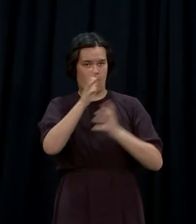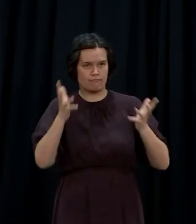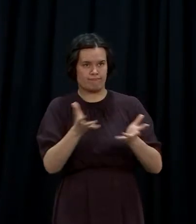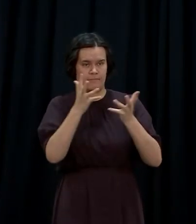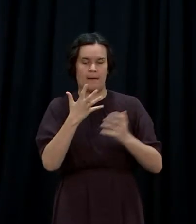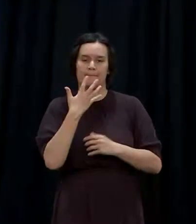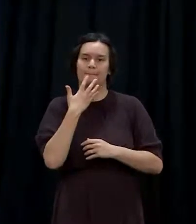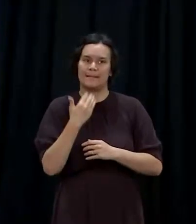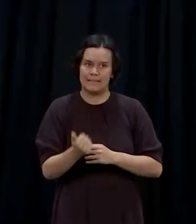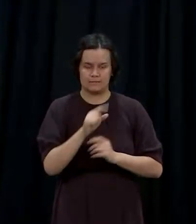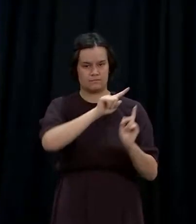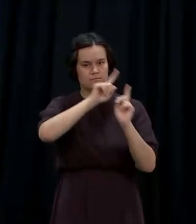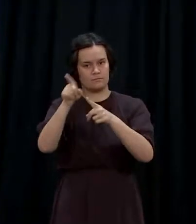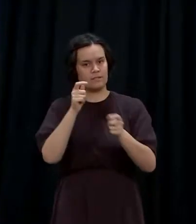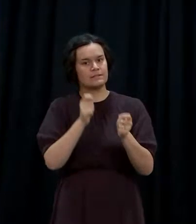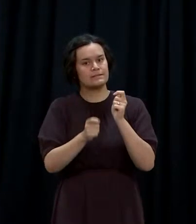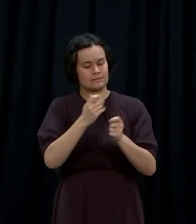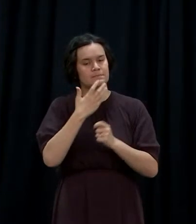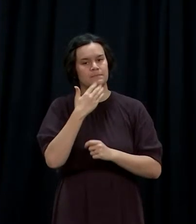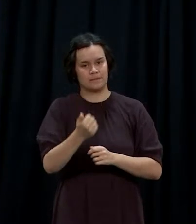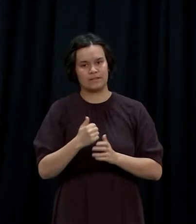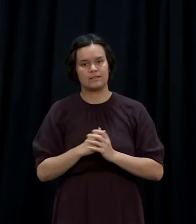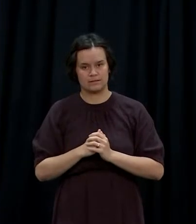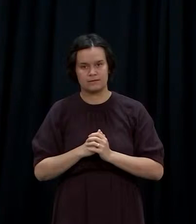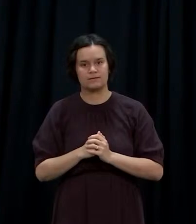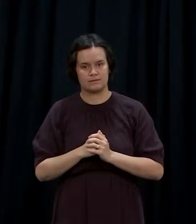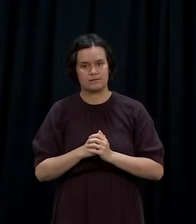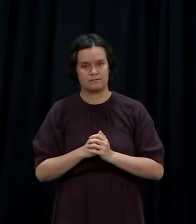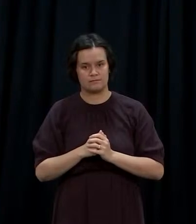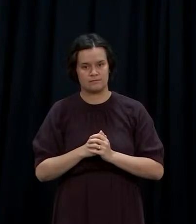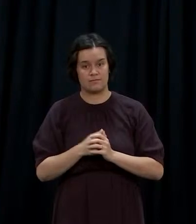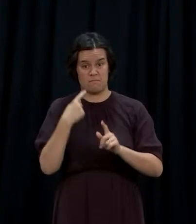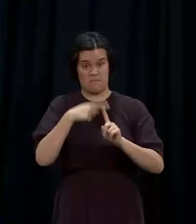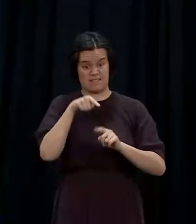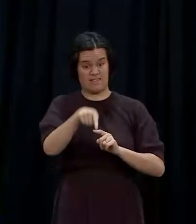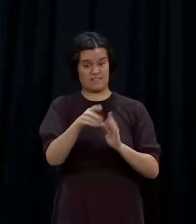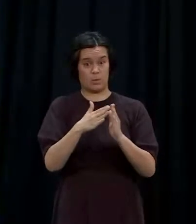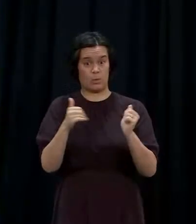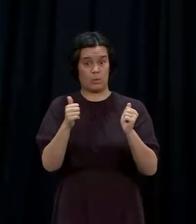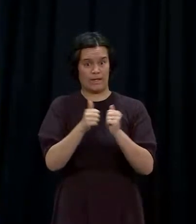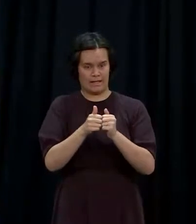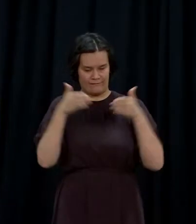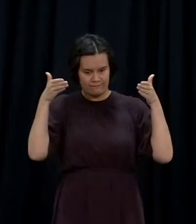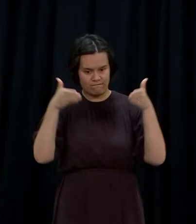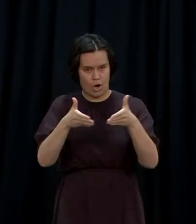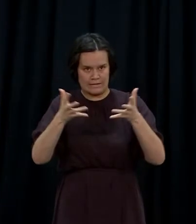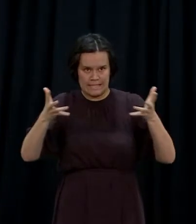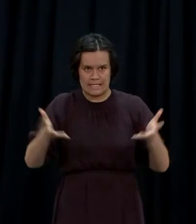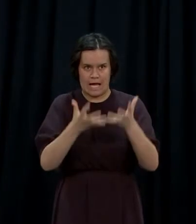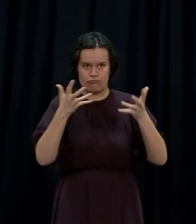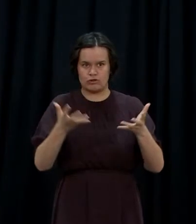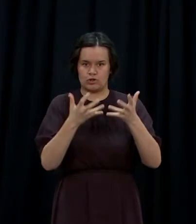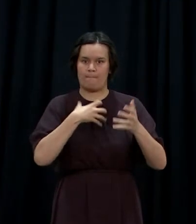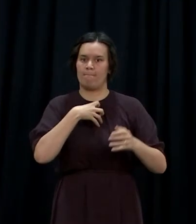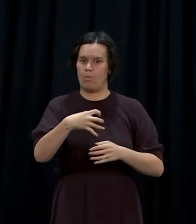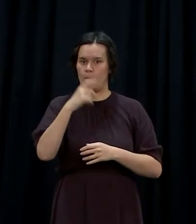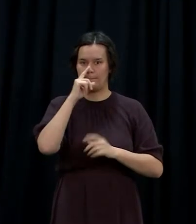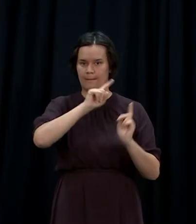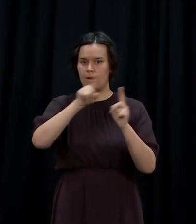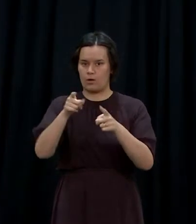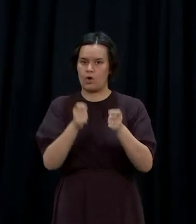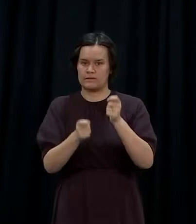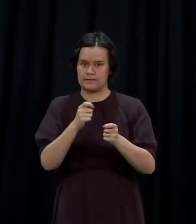take advantage of the opportunities to get tested over this coming weekend. As I said, I just want to make a few comments